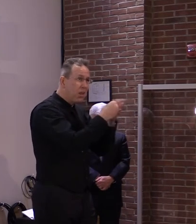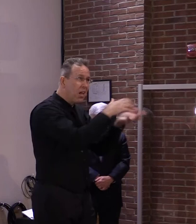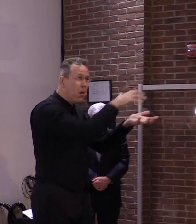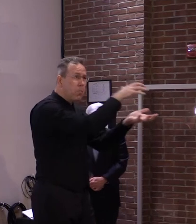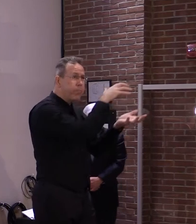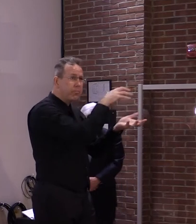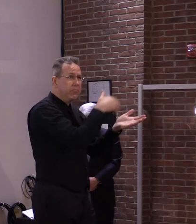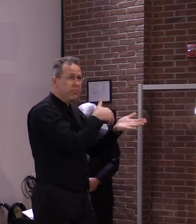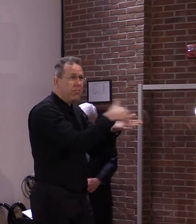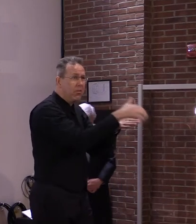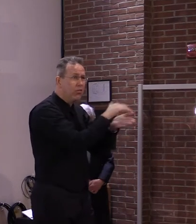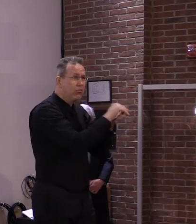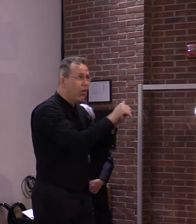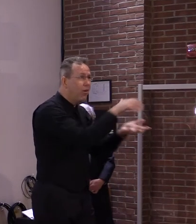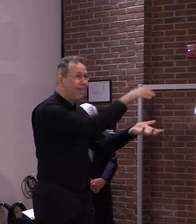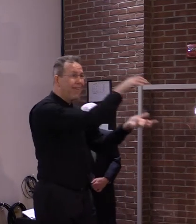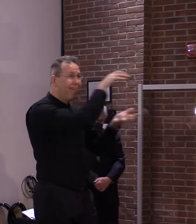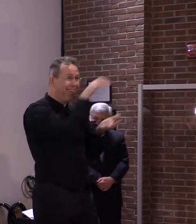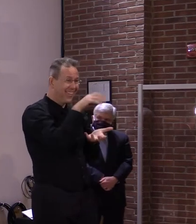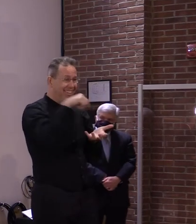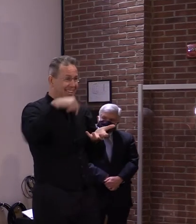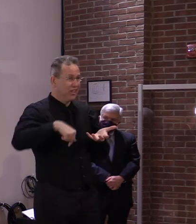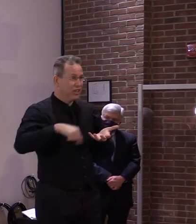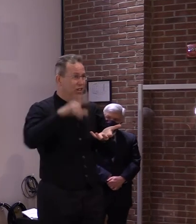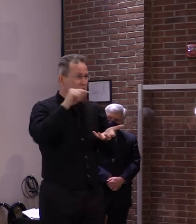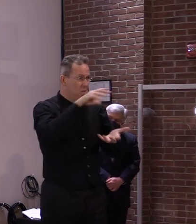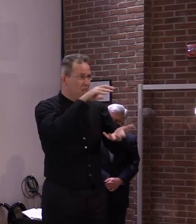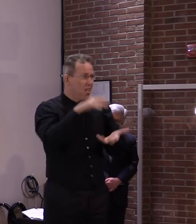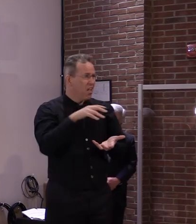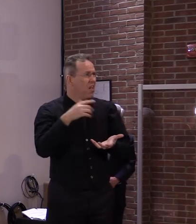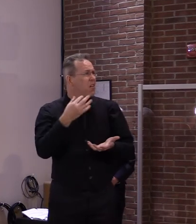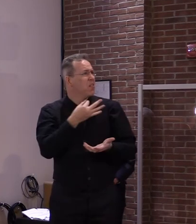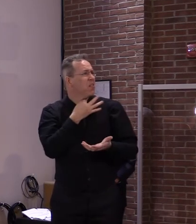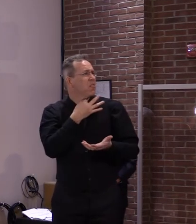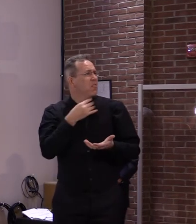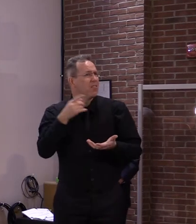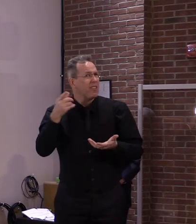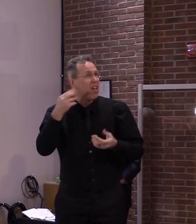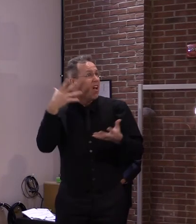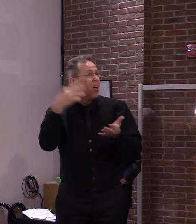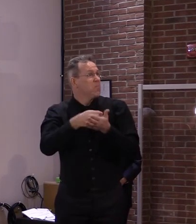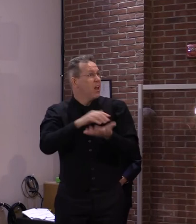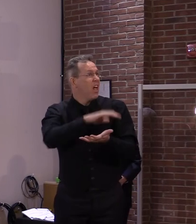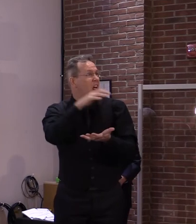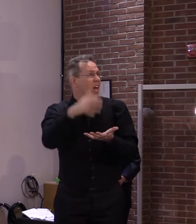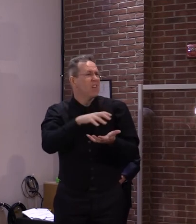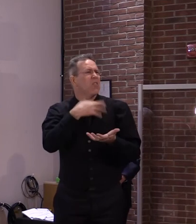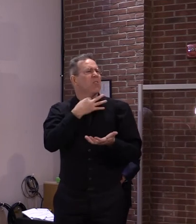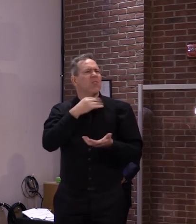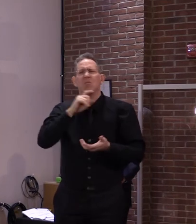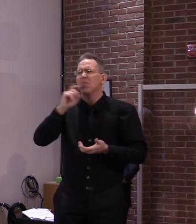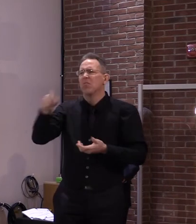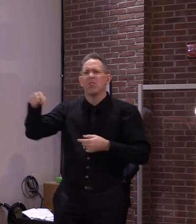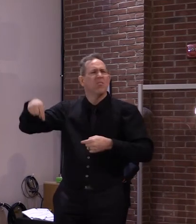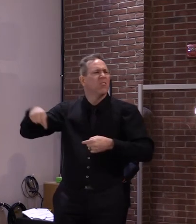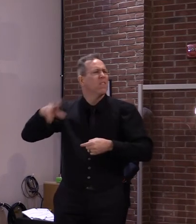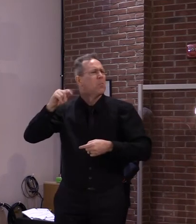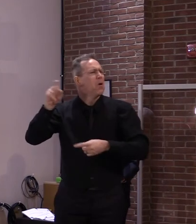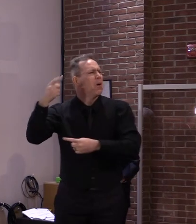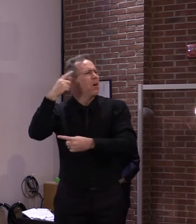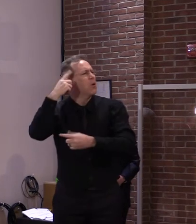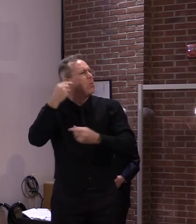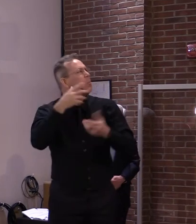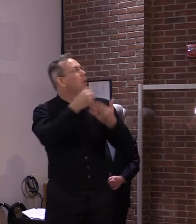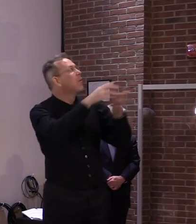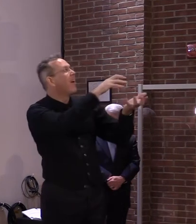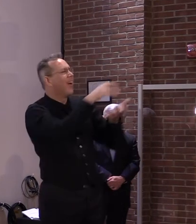1.9 trillion dollar aid package what are you looking for for relief from the state level yeah again relief for individuals